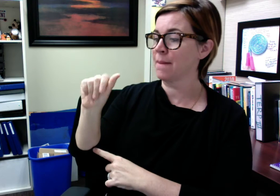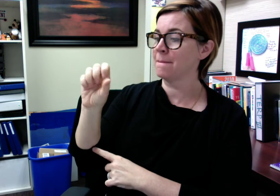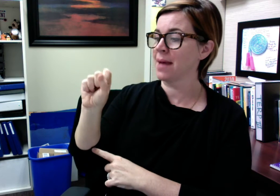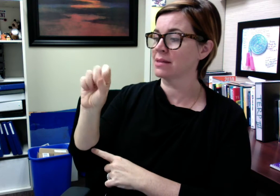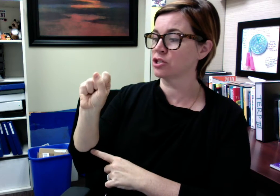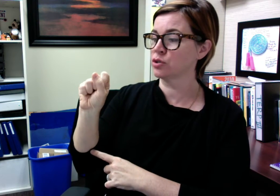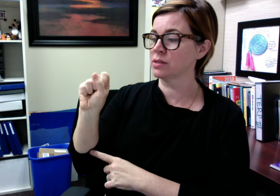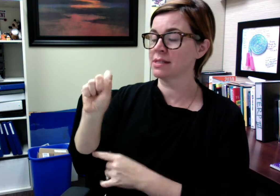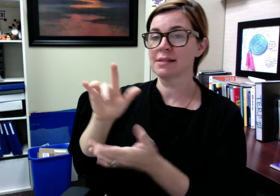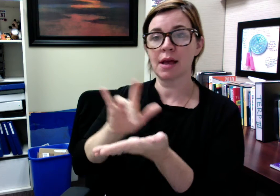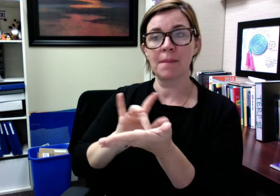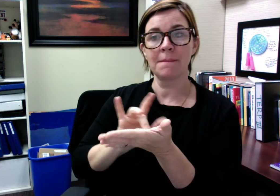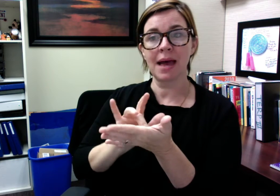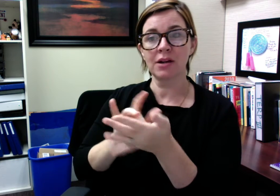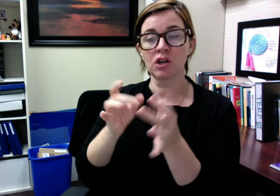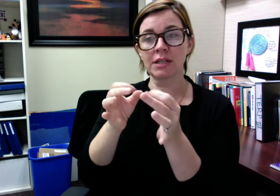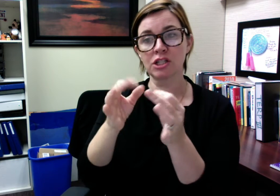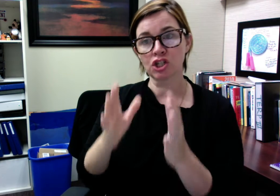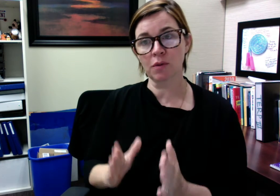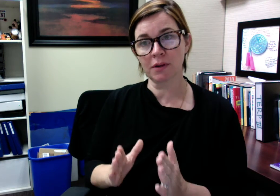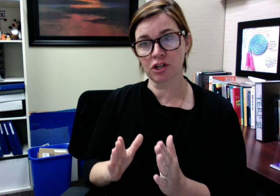Association, also known as the